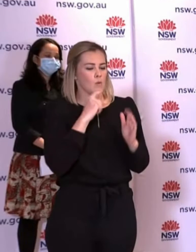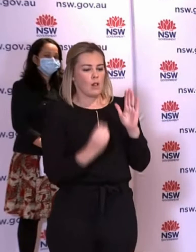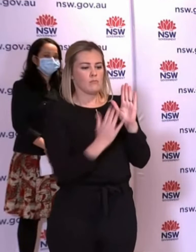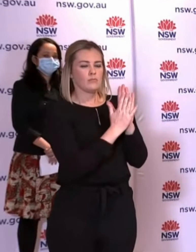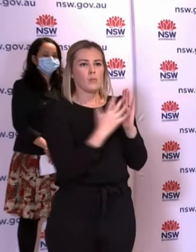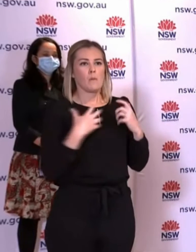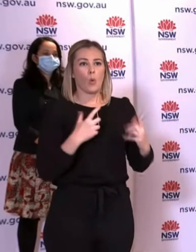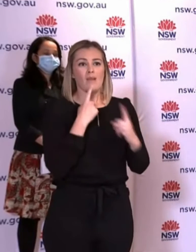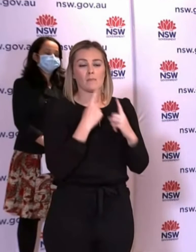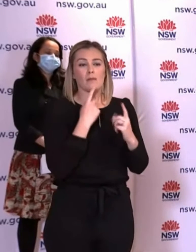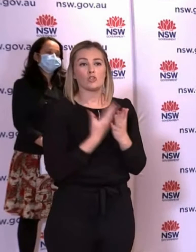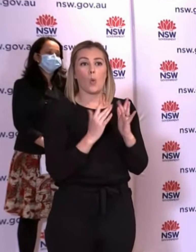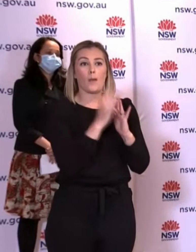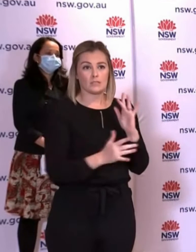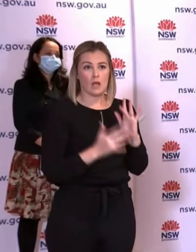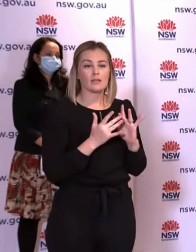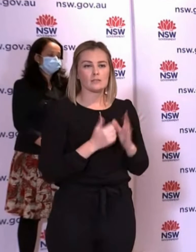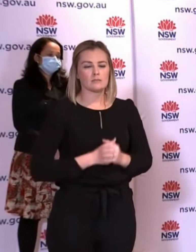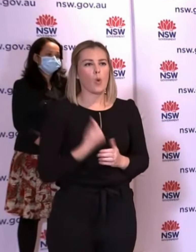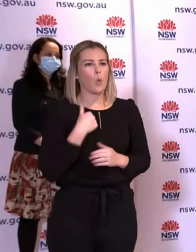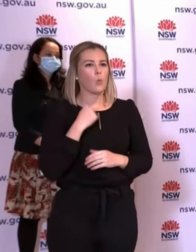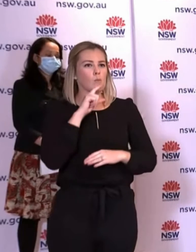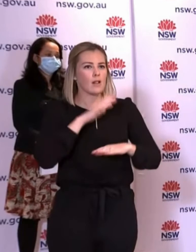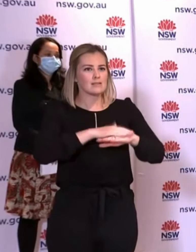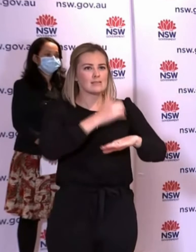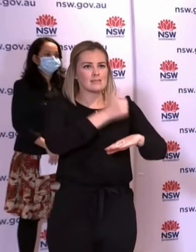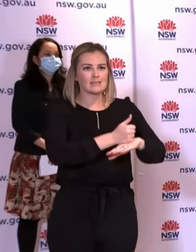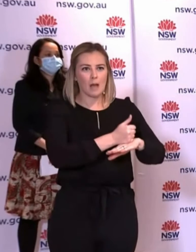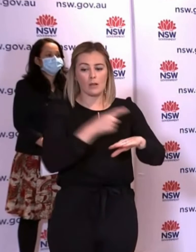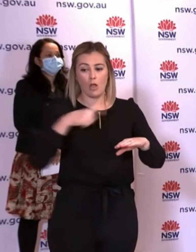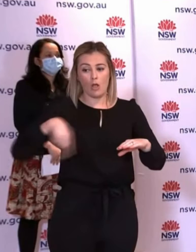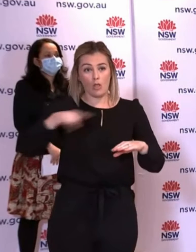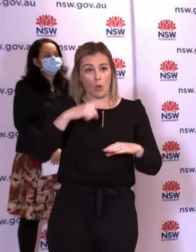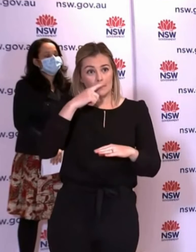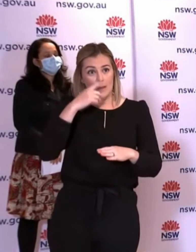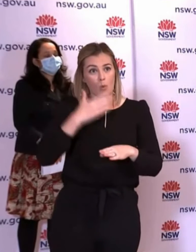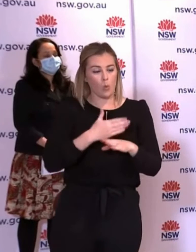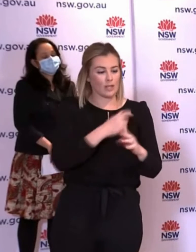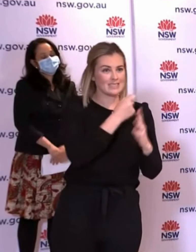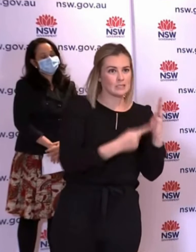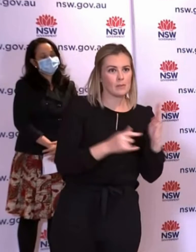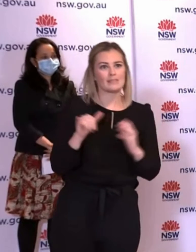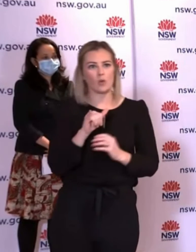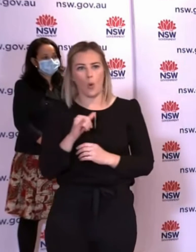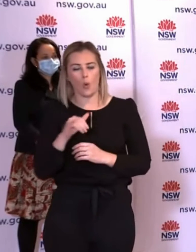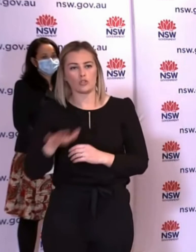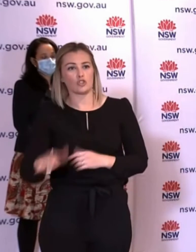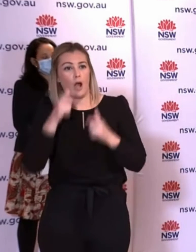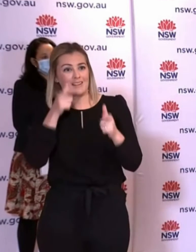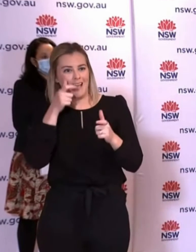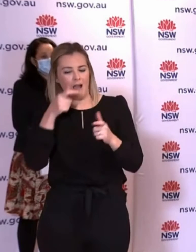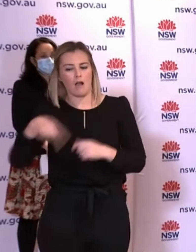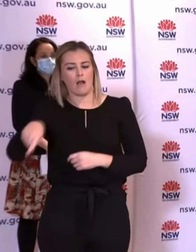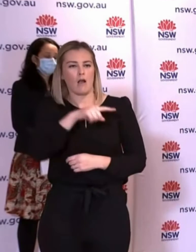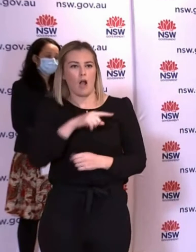newsouthwales.gov.au. We will be putting arrangements in place to assist those people to have priority to vaccination, and that will be available